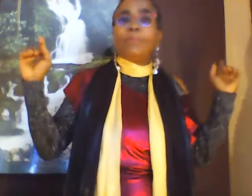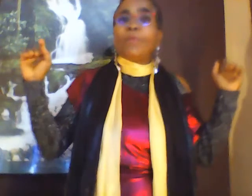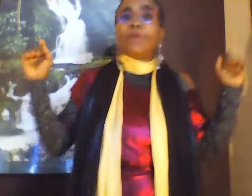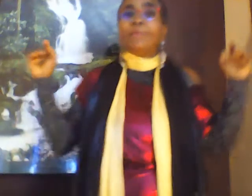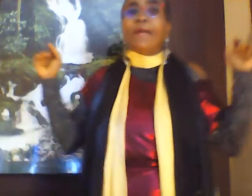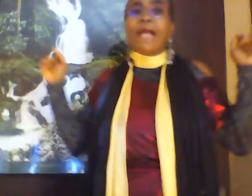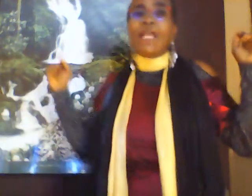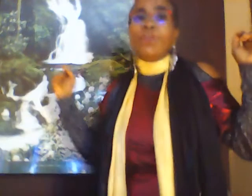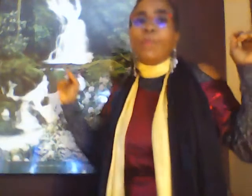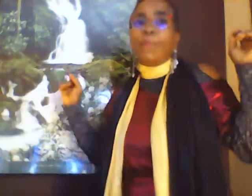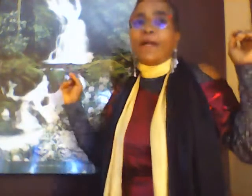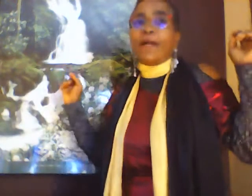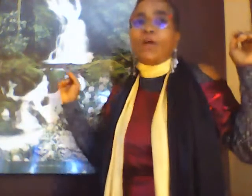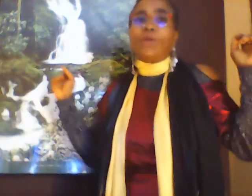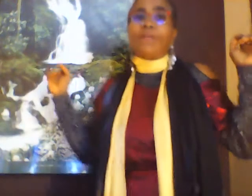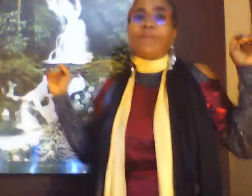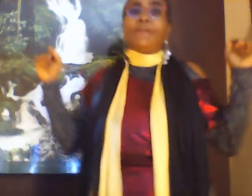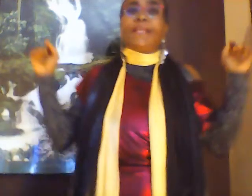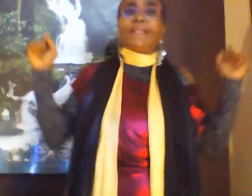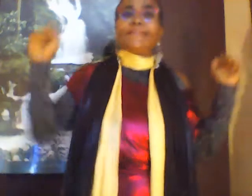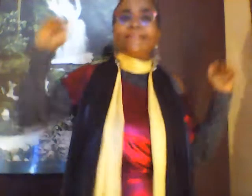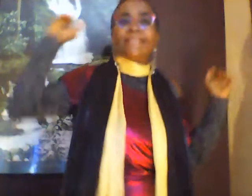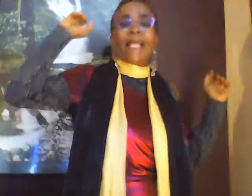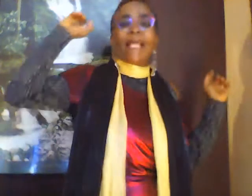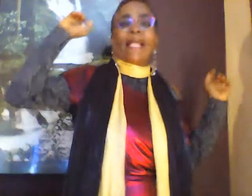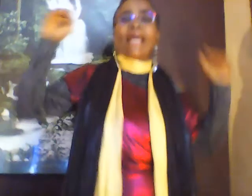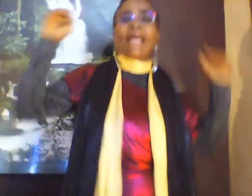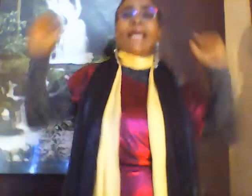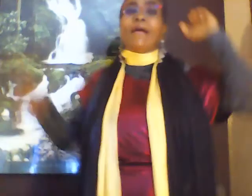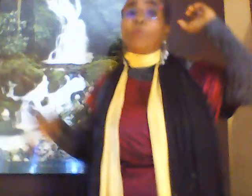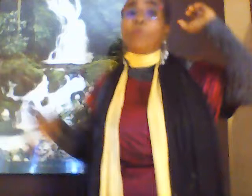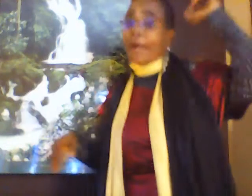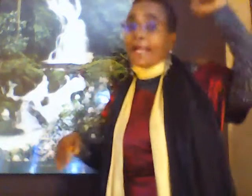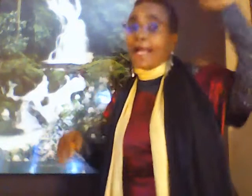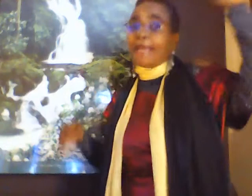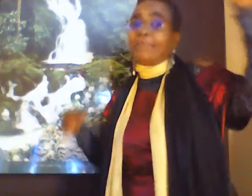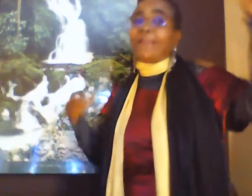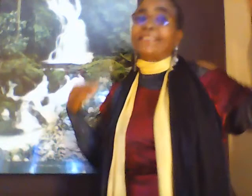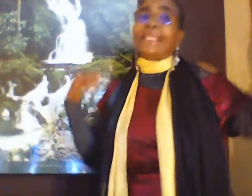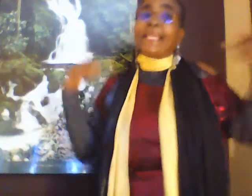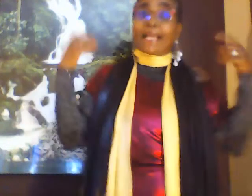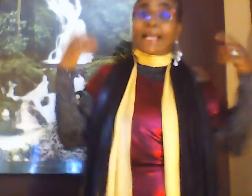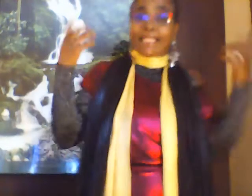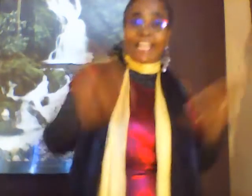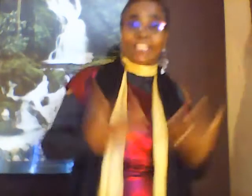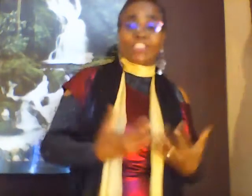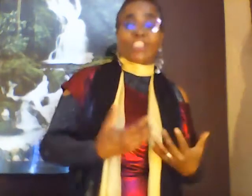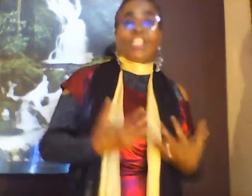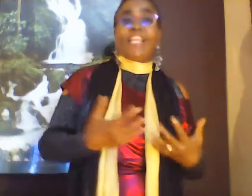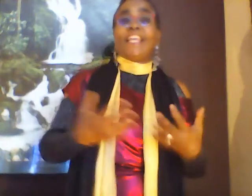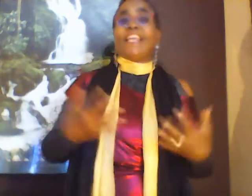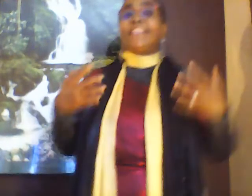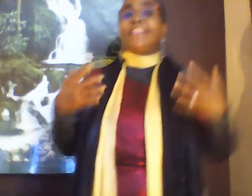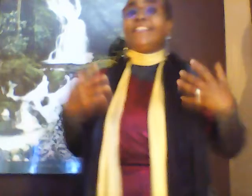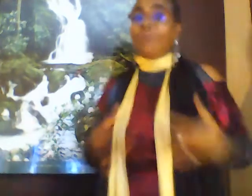N'importe bagay yo kwa kon e vwe. Mon bagay passe ka kache.